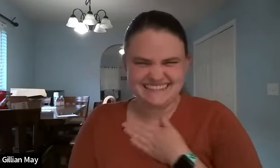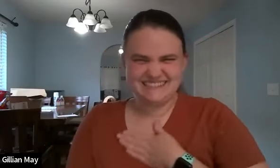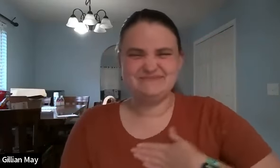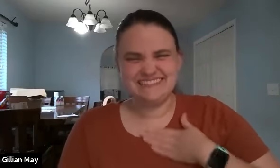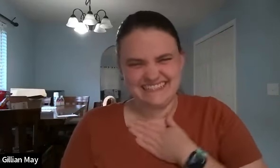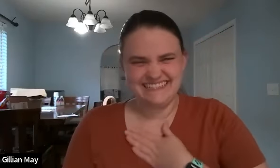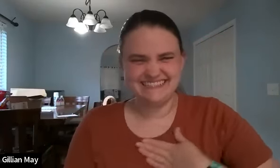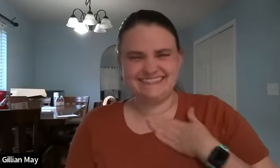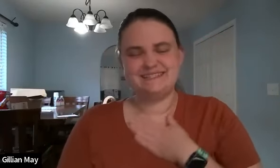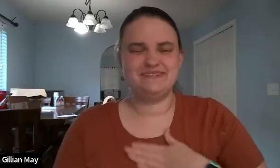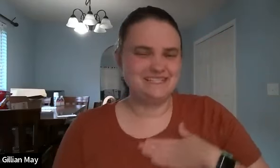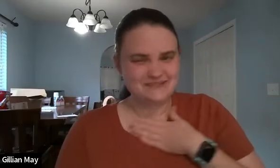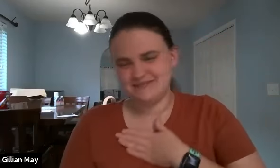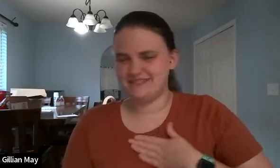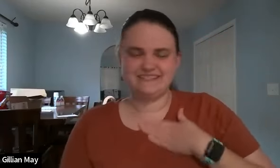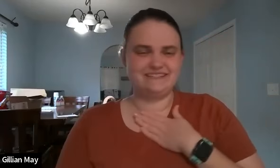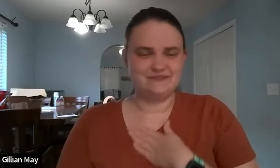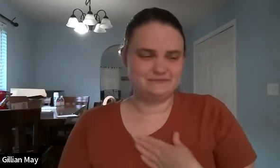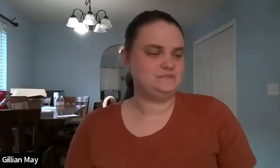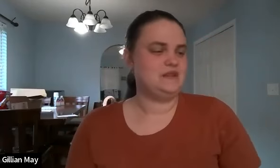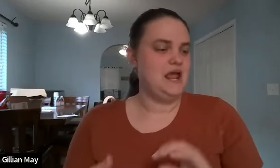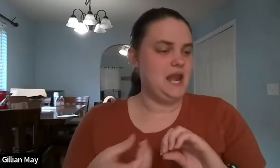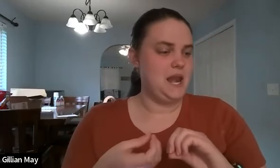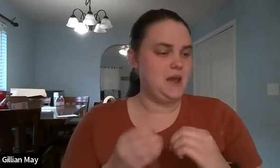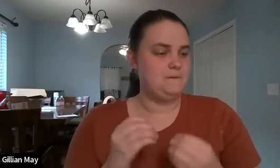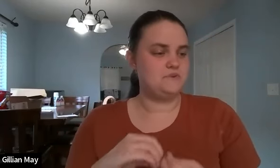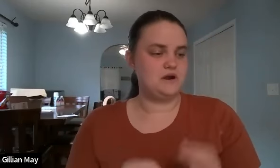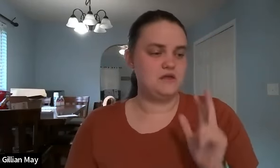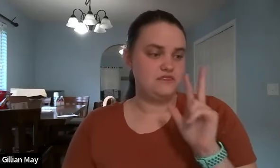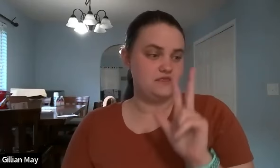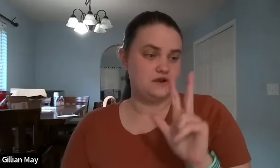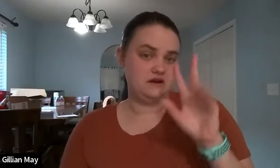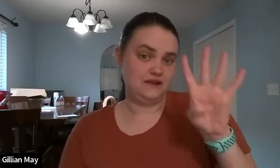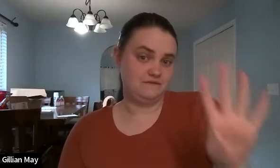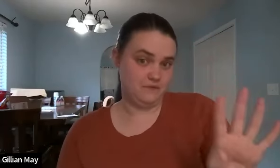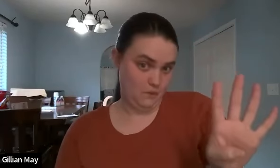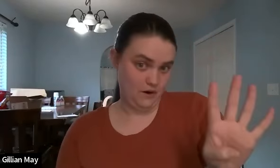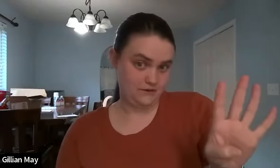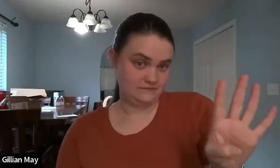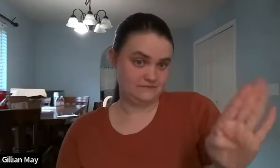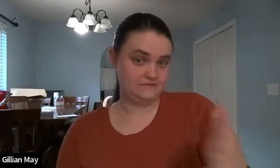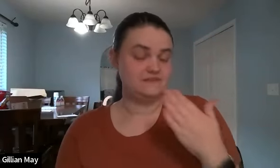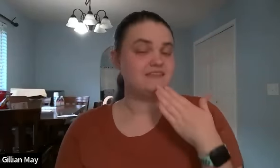Yes, please, please, please, please. Number 34.